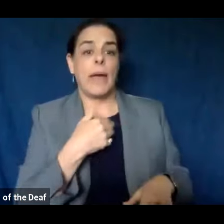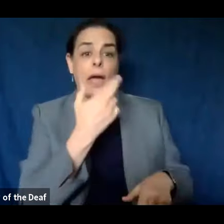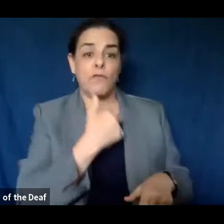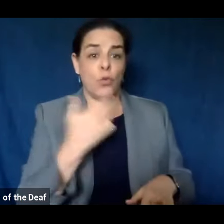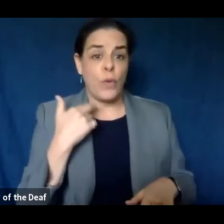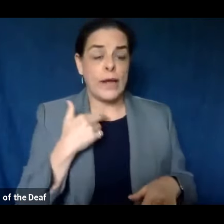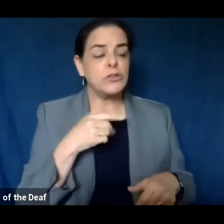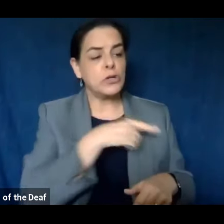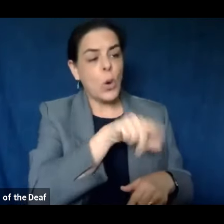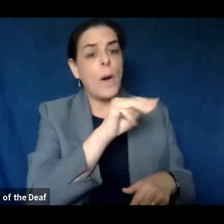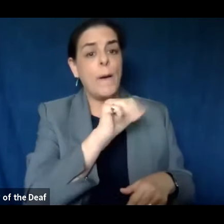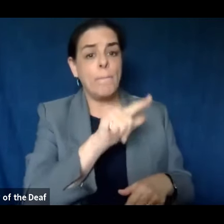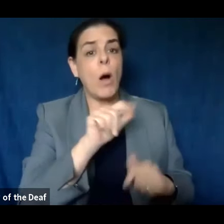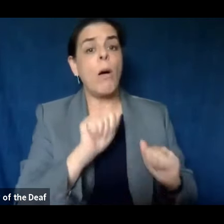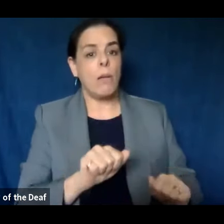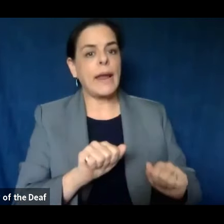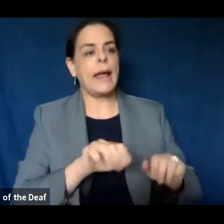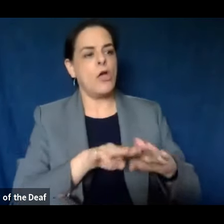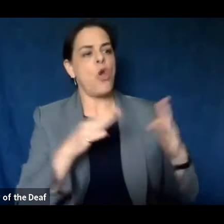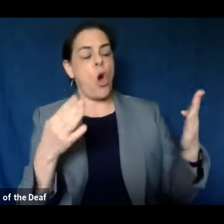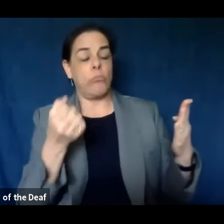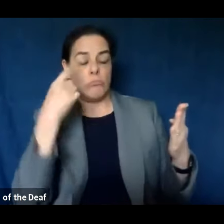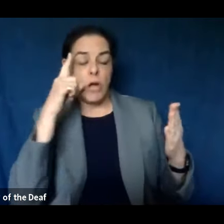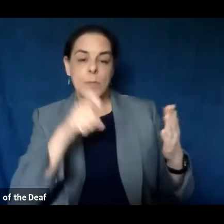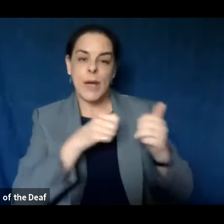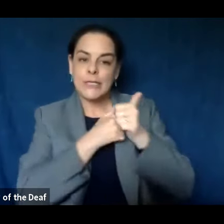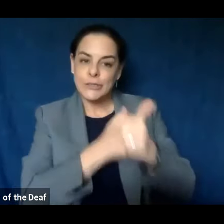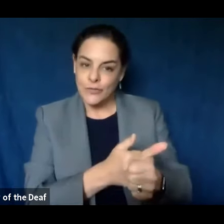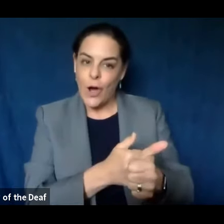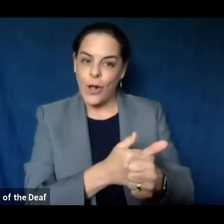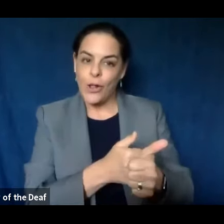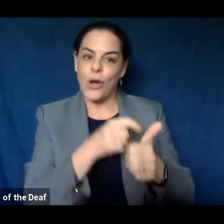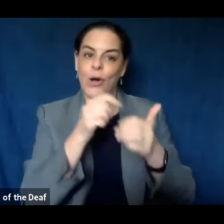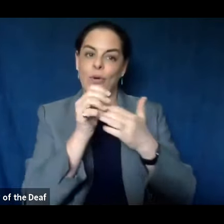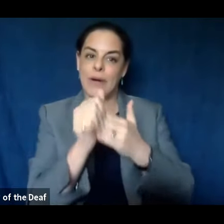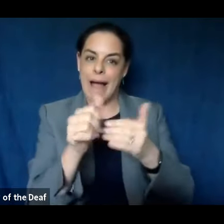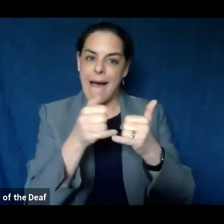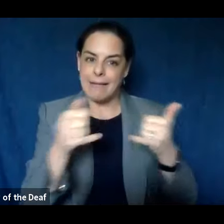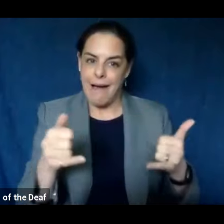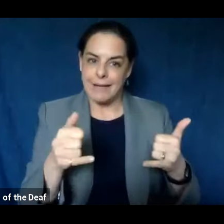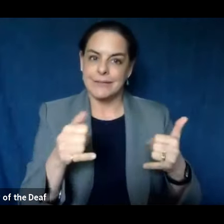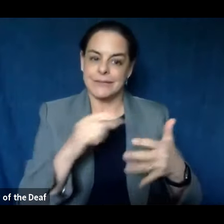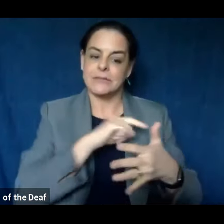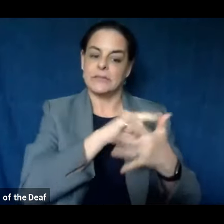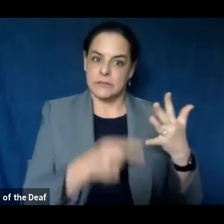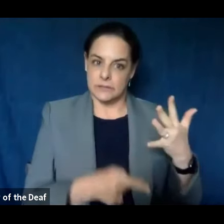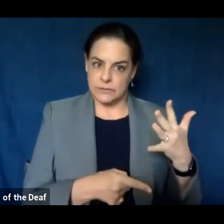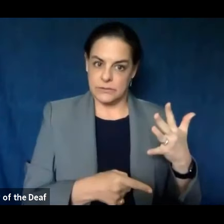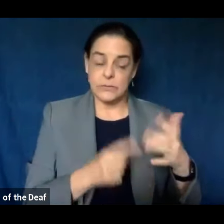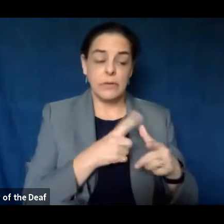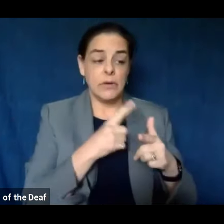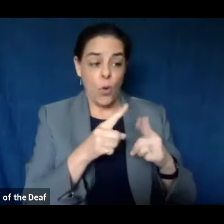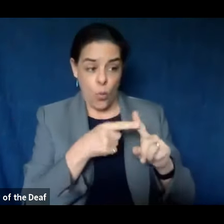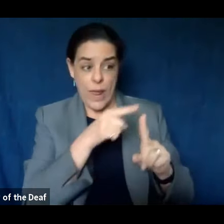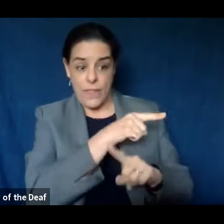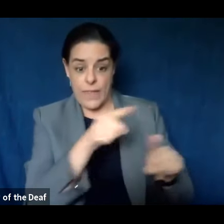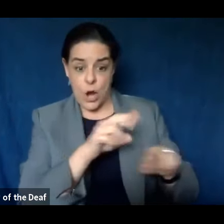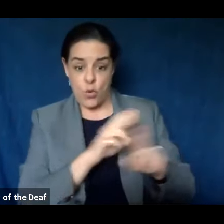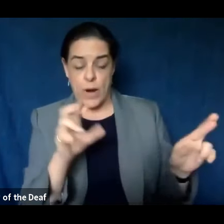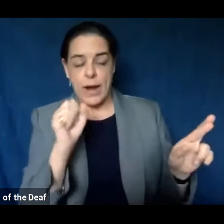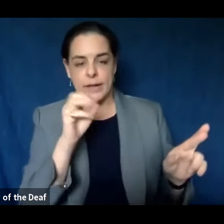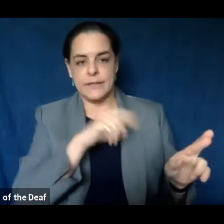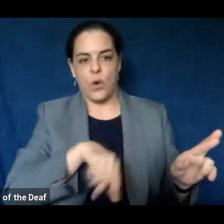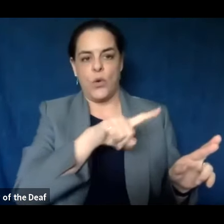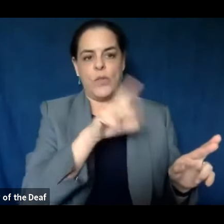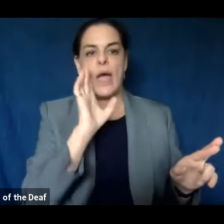all the guidelines for the restaurants and retailers and communal spaces when they're ready. So it'll be determined on